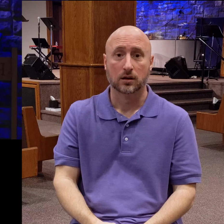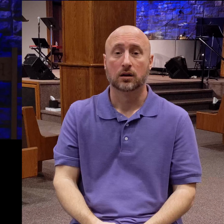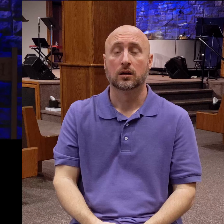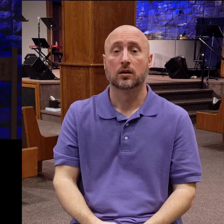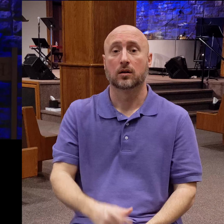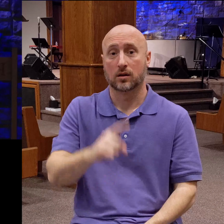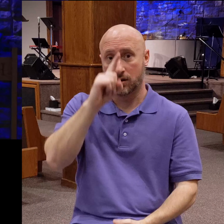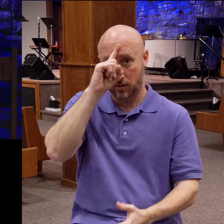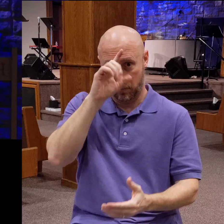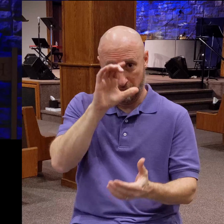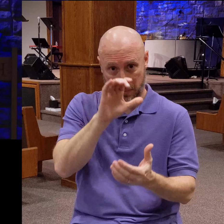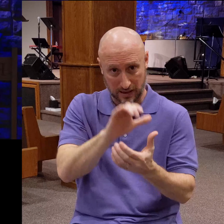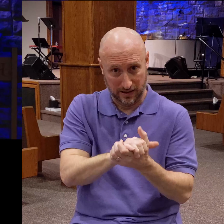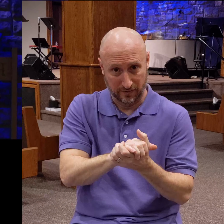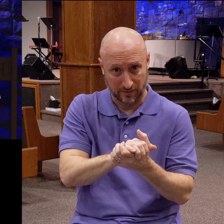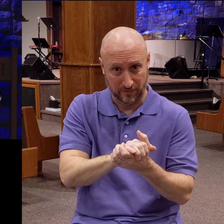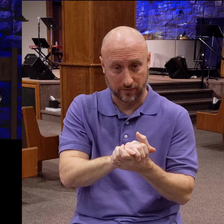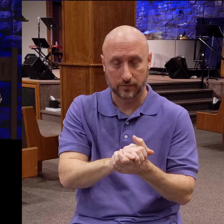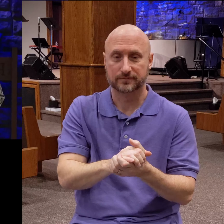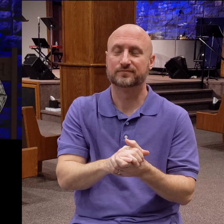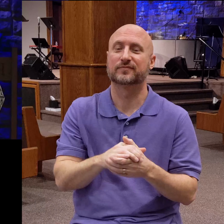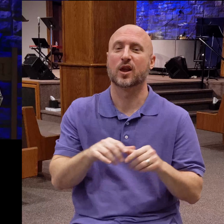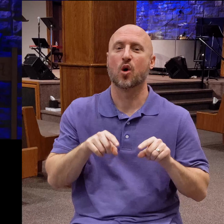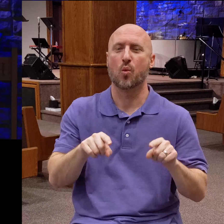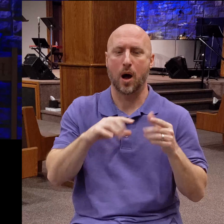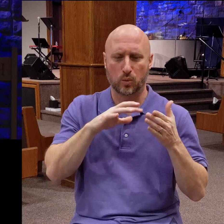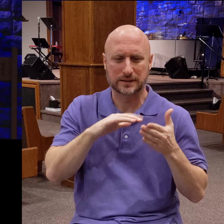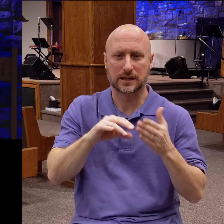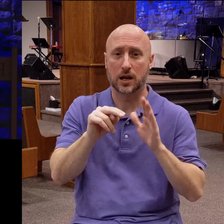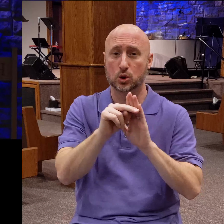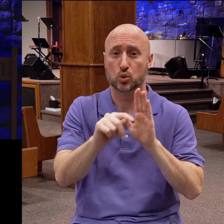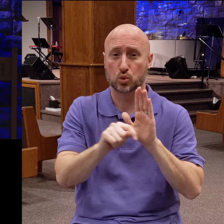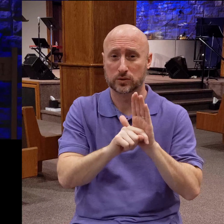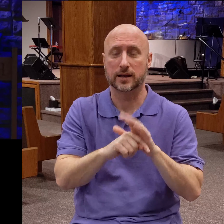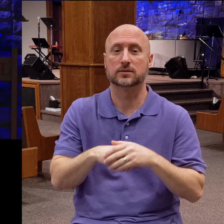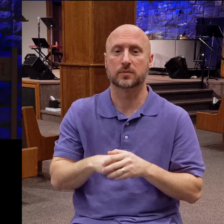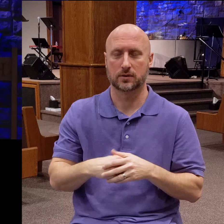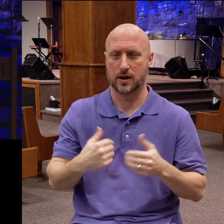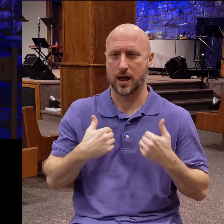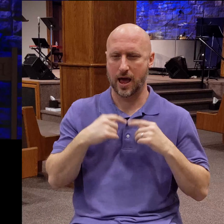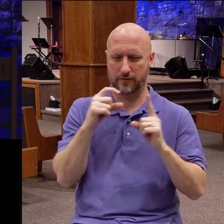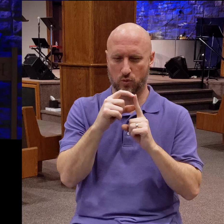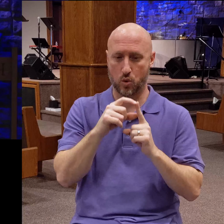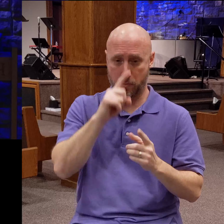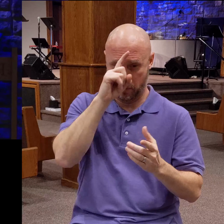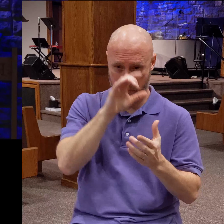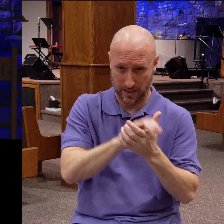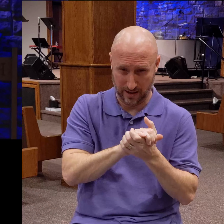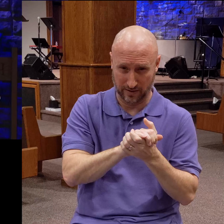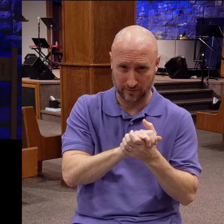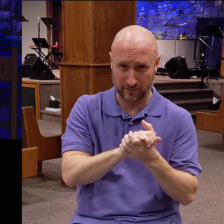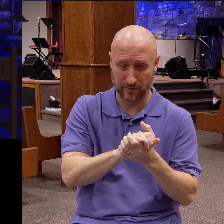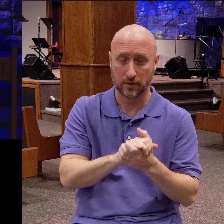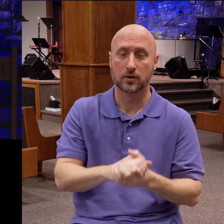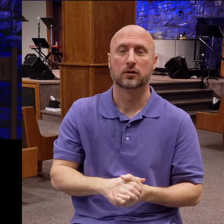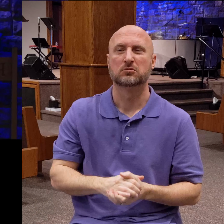This belief, and as we go into the New Testament, you have the word believe, you